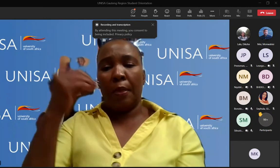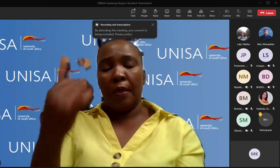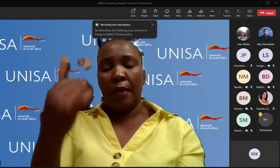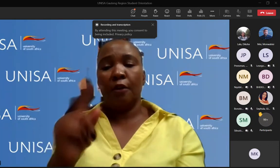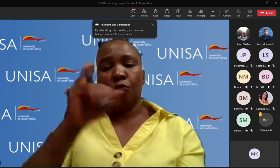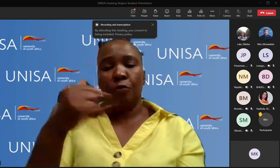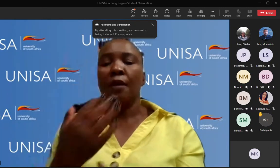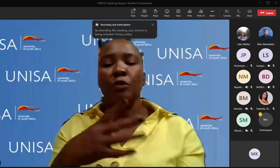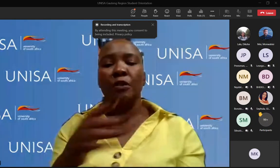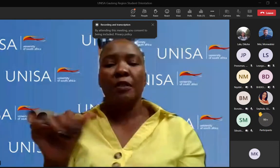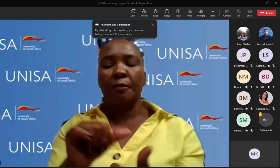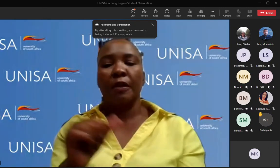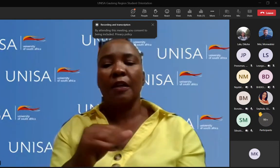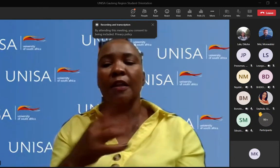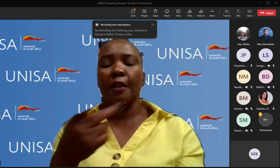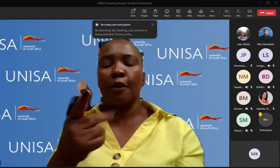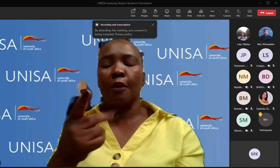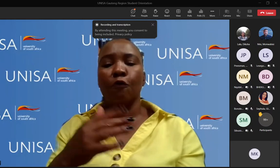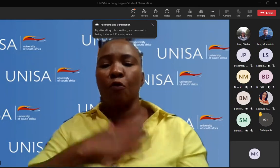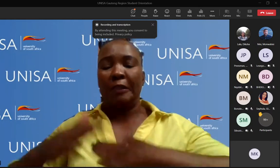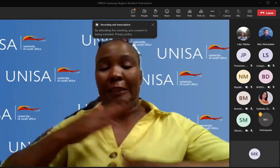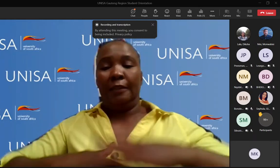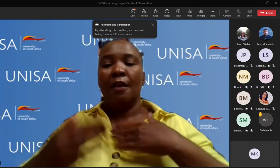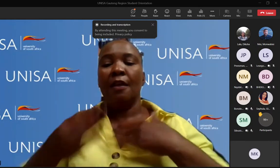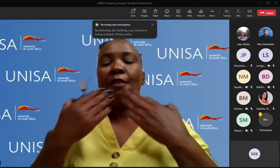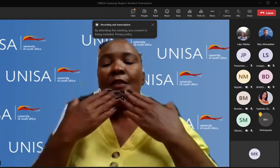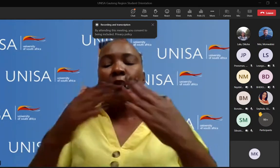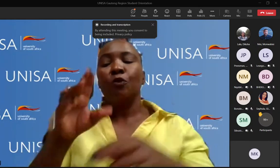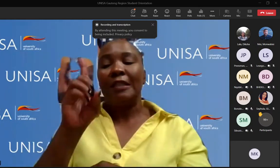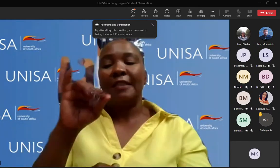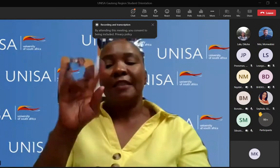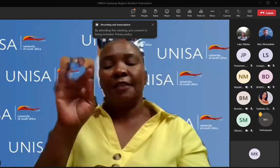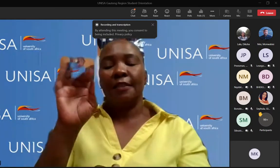coming through thank you for your patience guys thank you Tisha